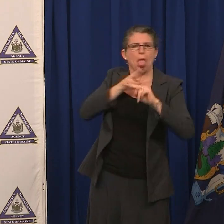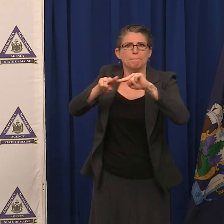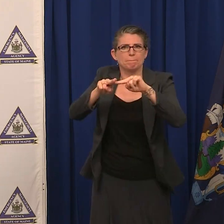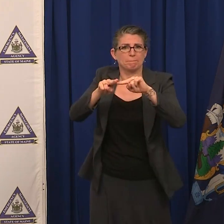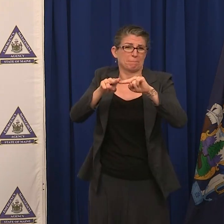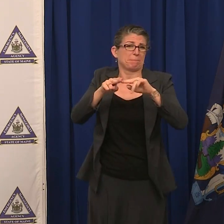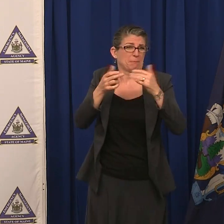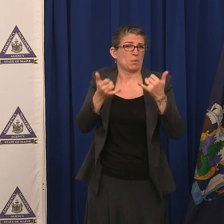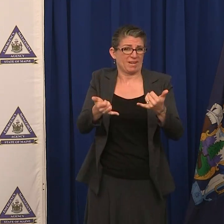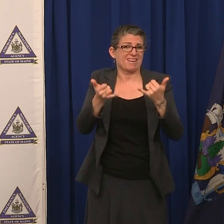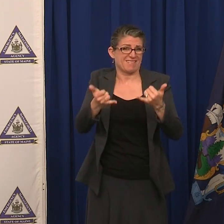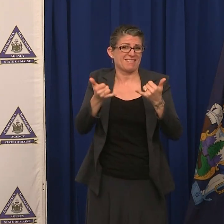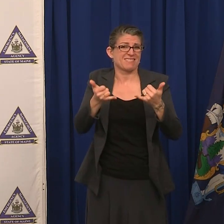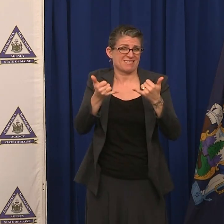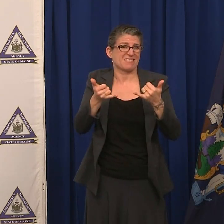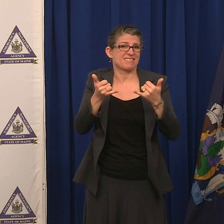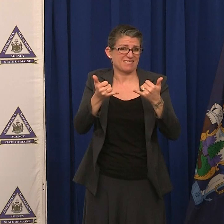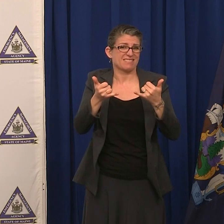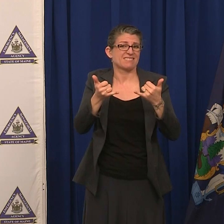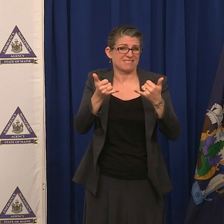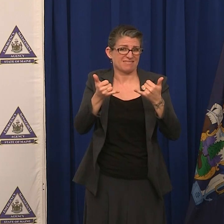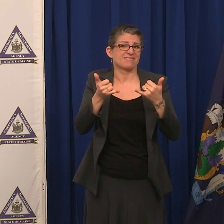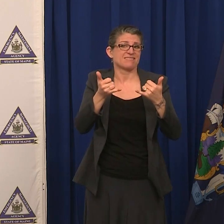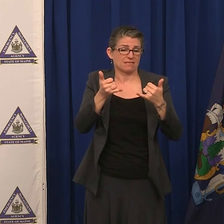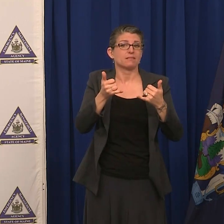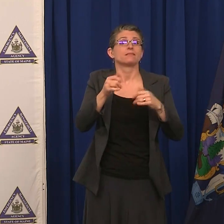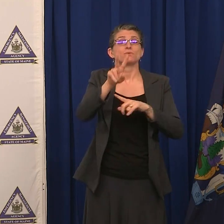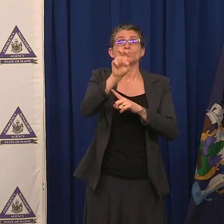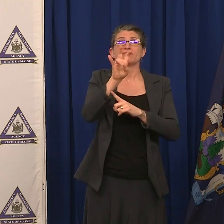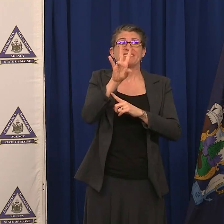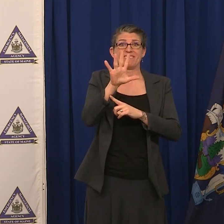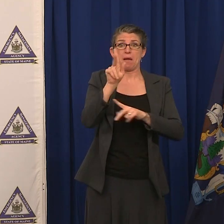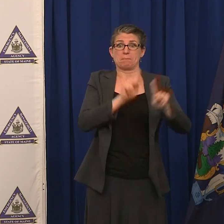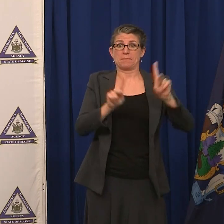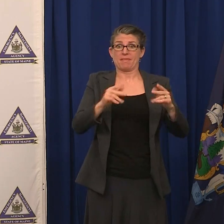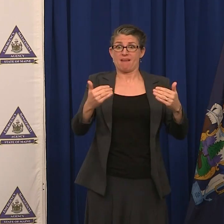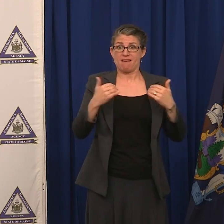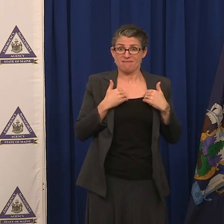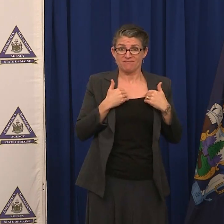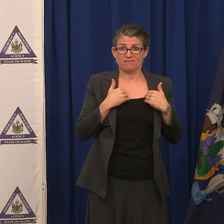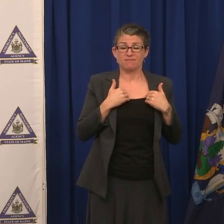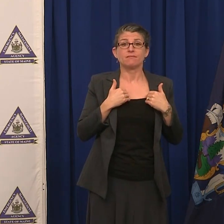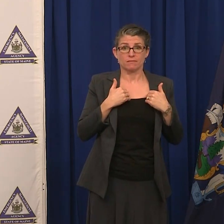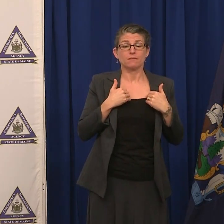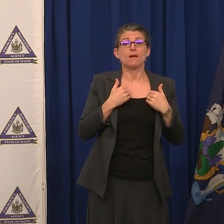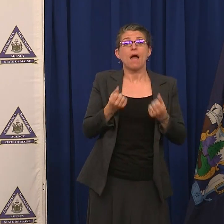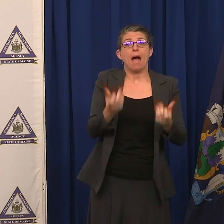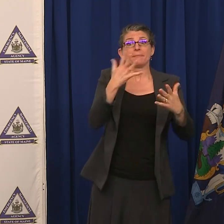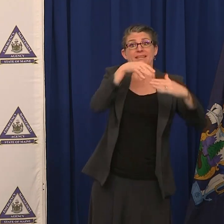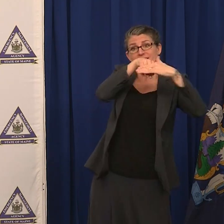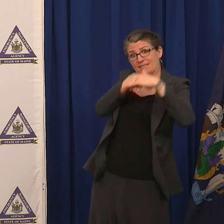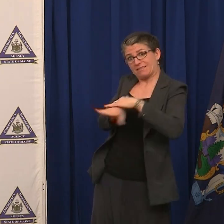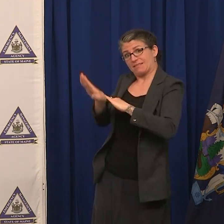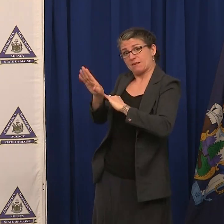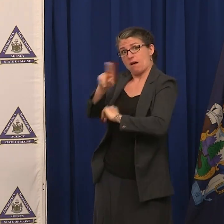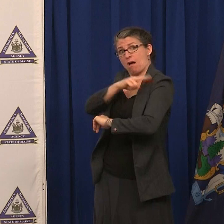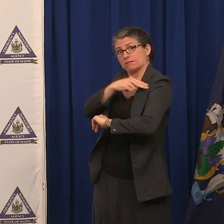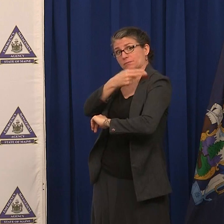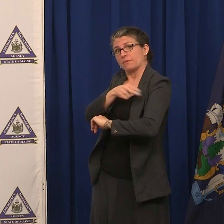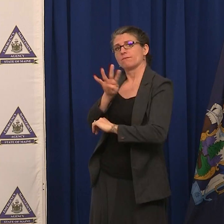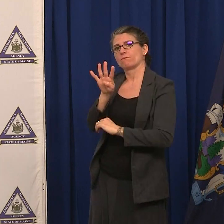Of those 275 cases, 49 have been hospitalized at some point during their